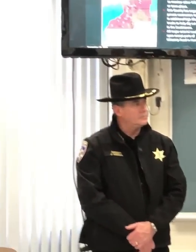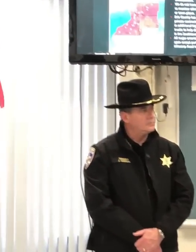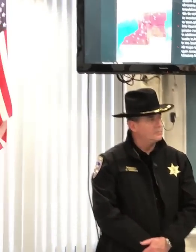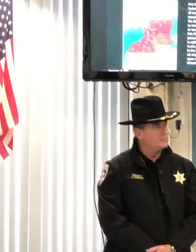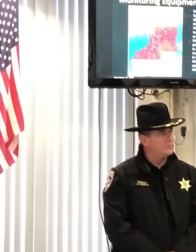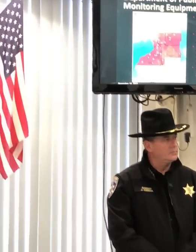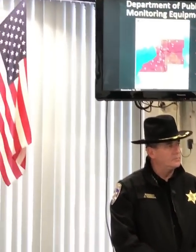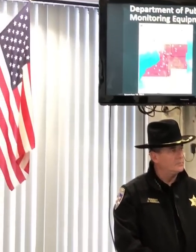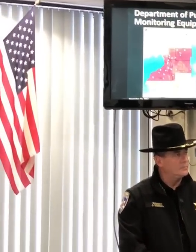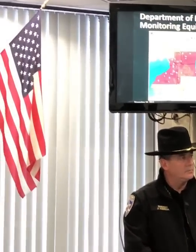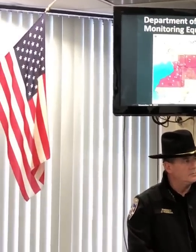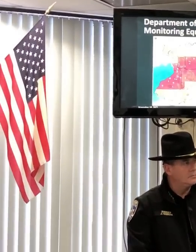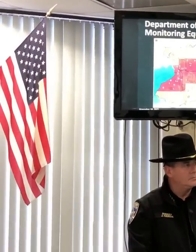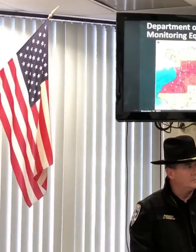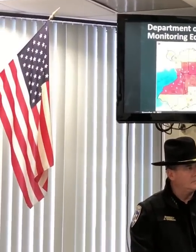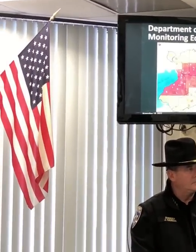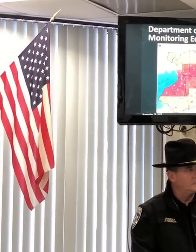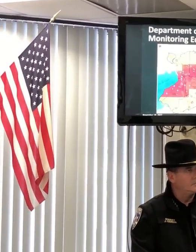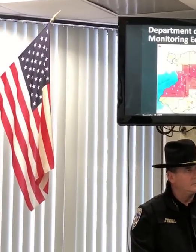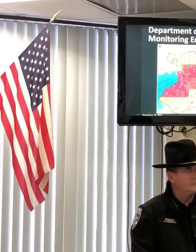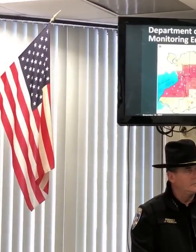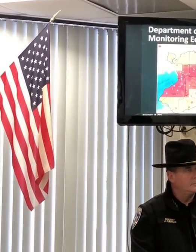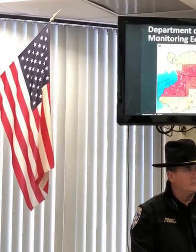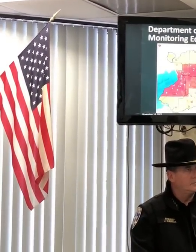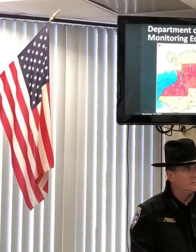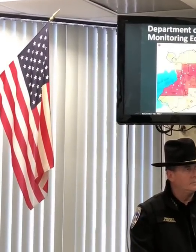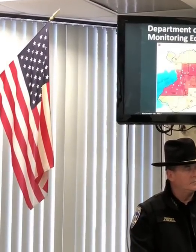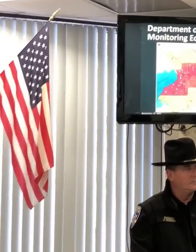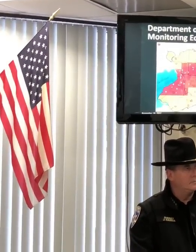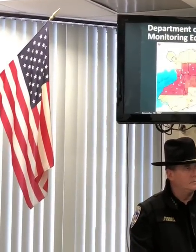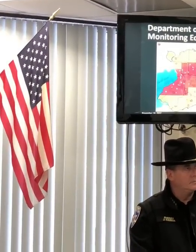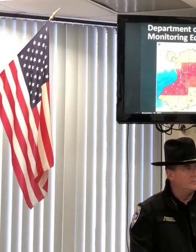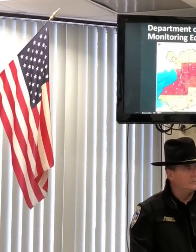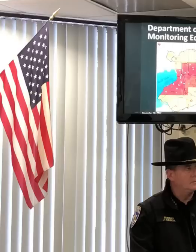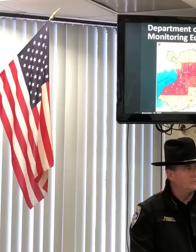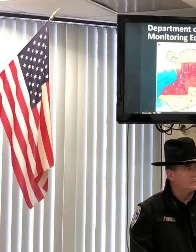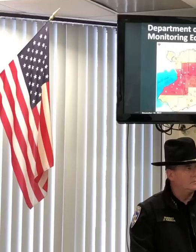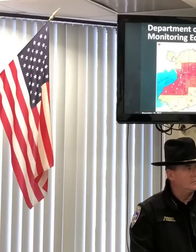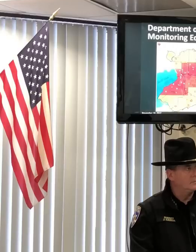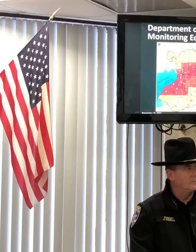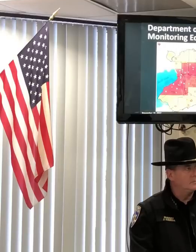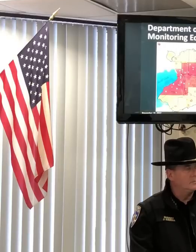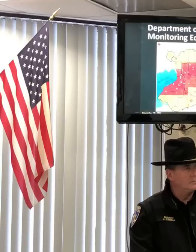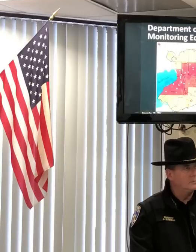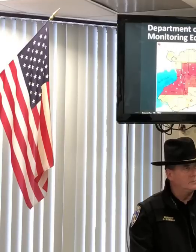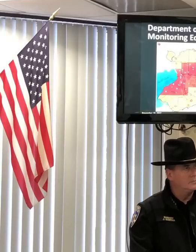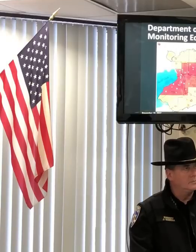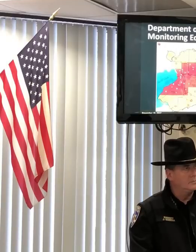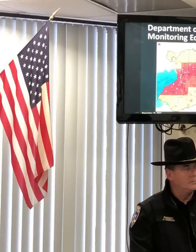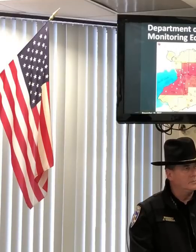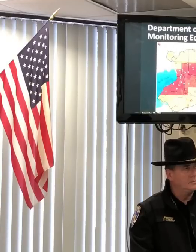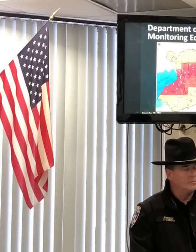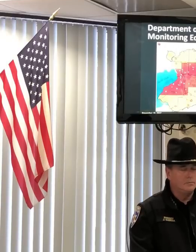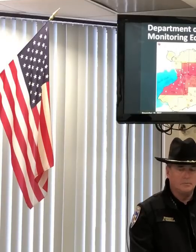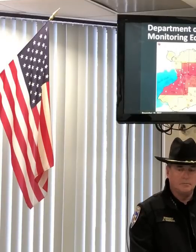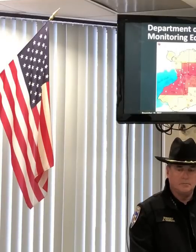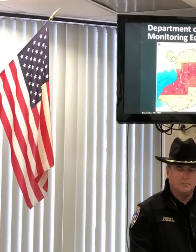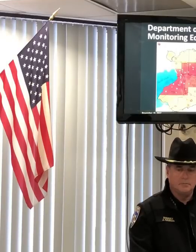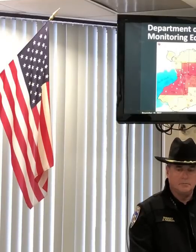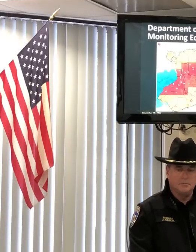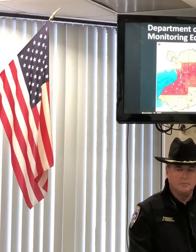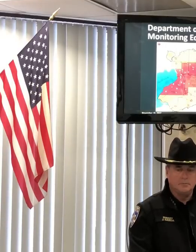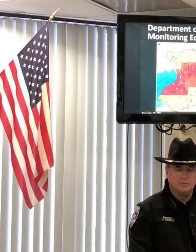north and then 5 miles back to the south. So it's going from the southern edge of the city where the driving band is all the way down to those areas in the southern